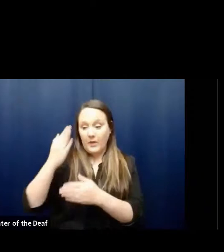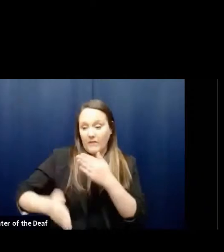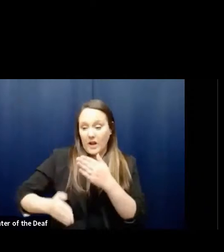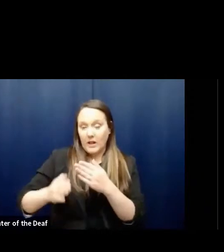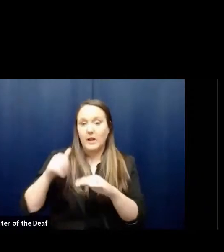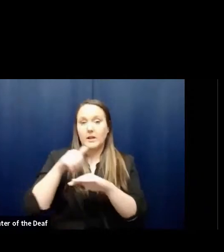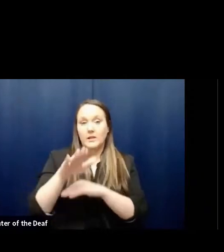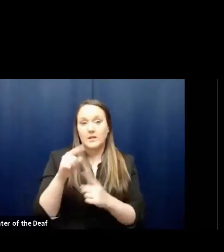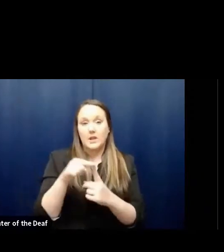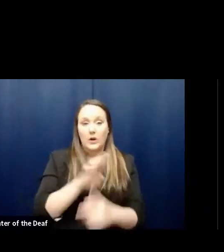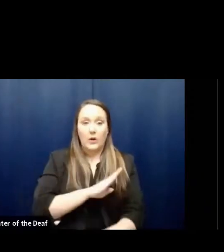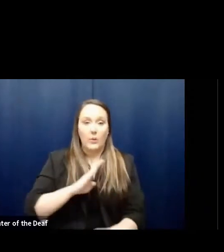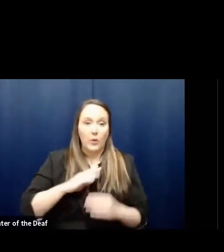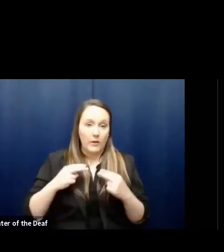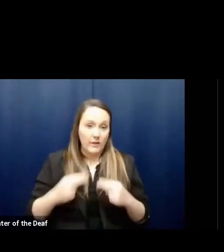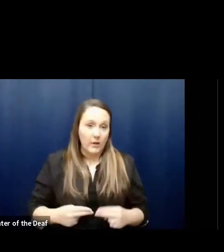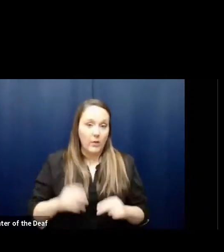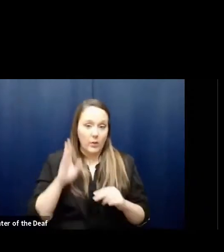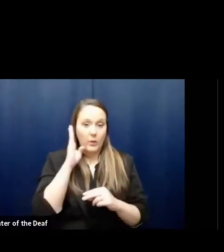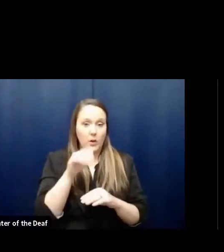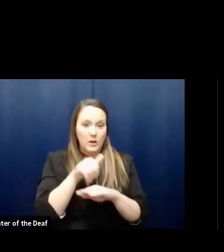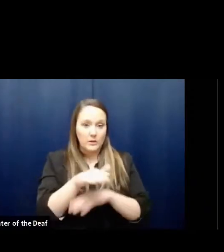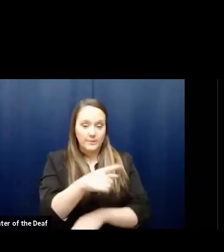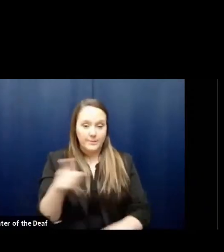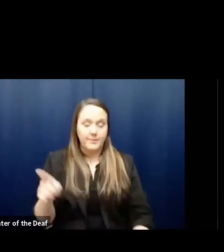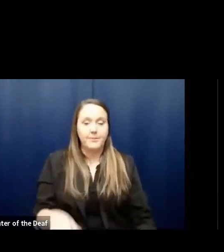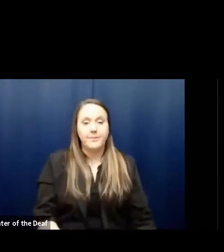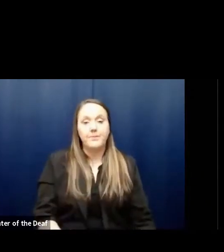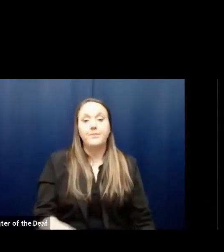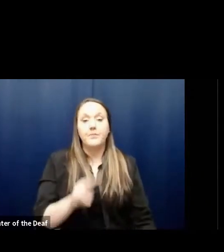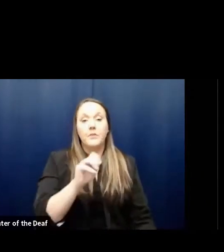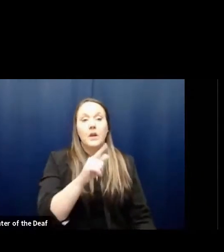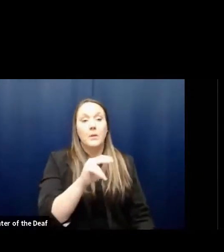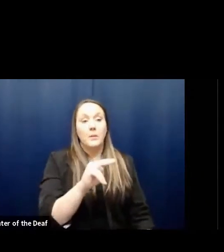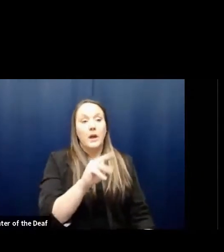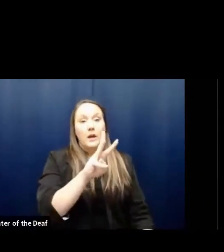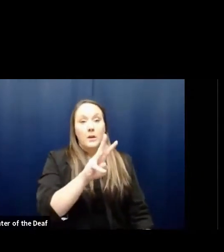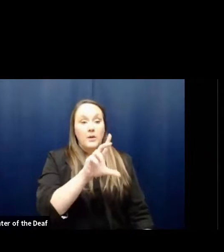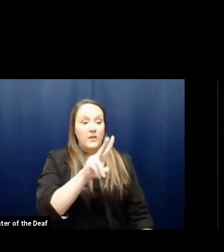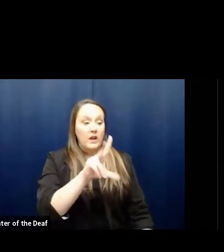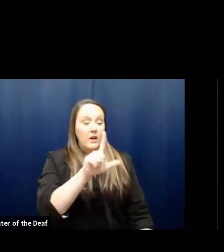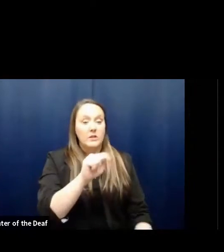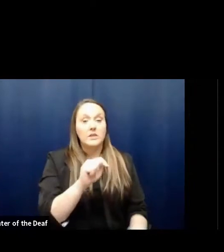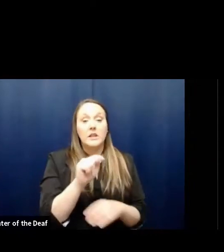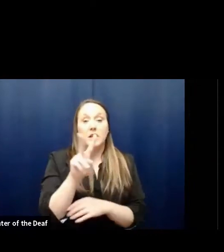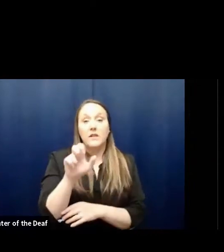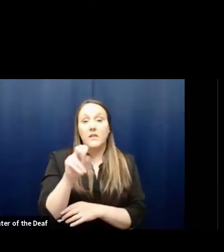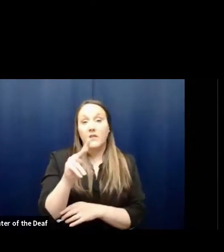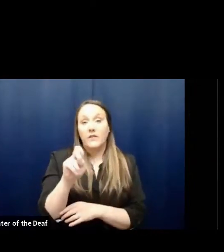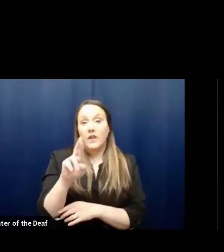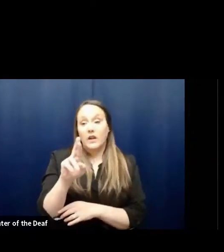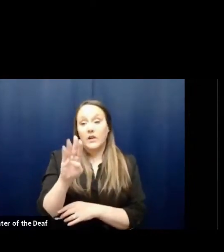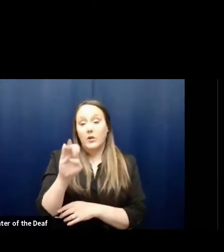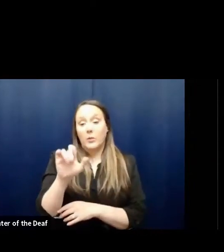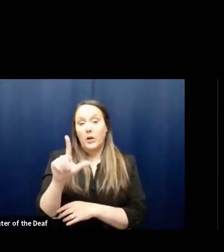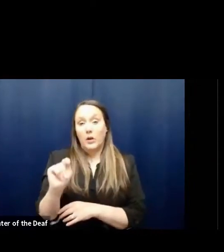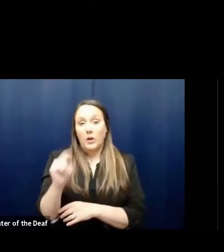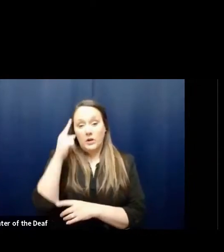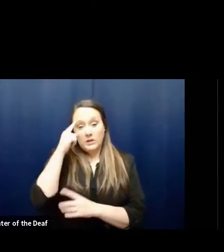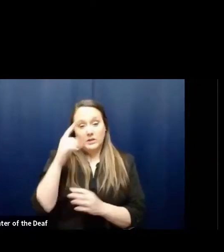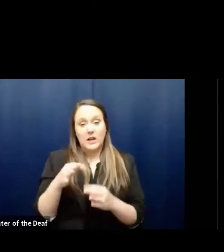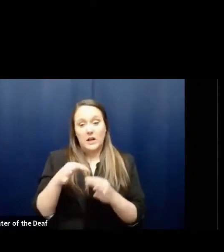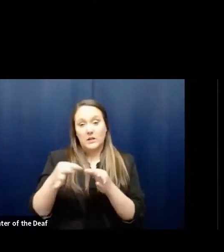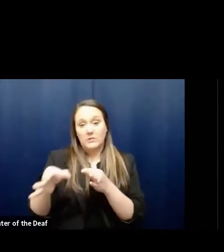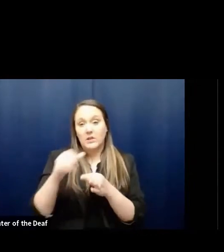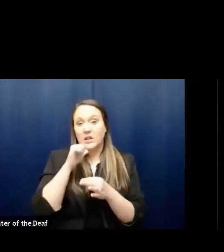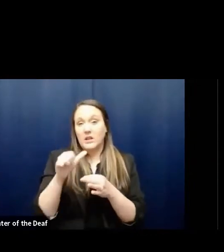Health. From Megan with WBLT, Vanderbilt University Medical Center has decided to delay